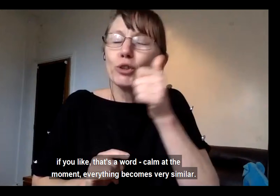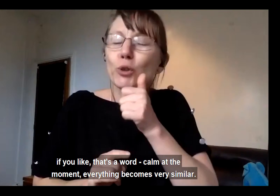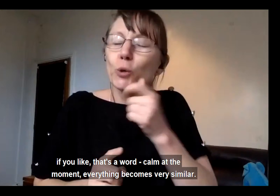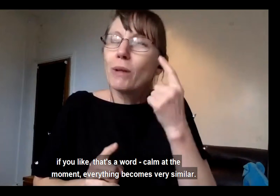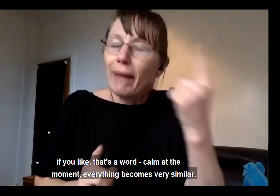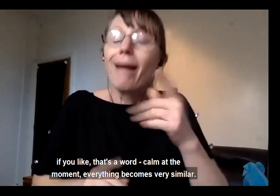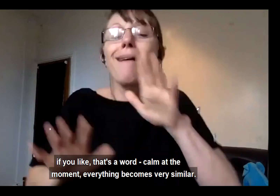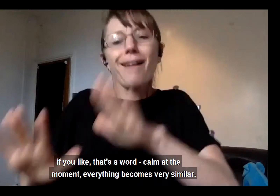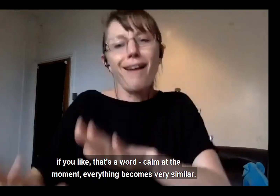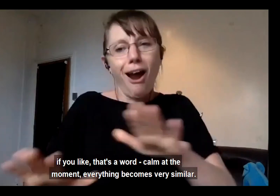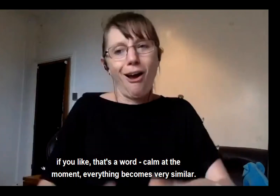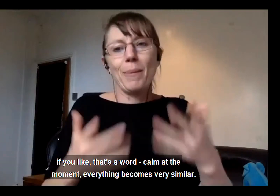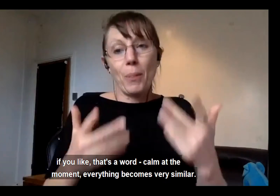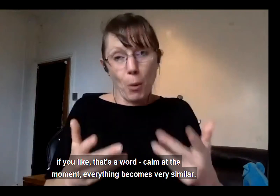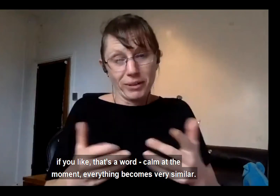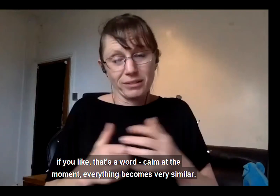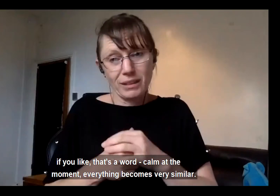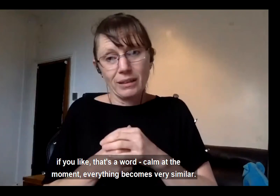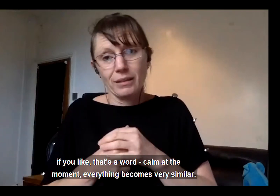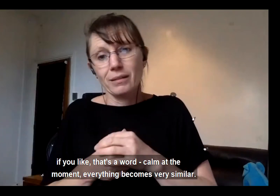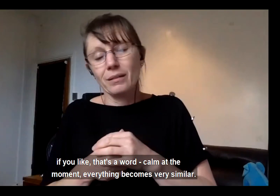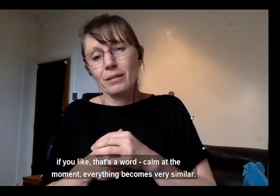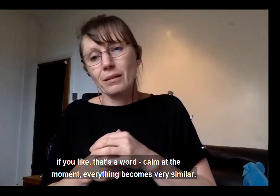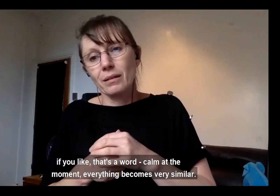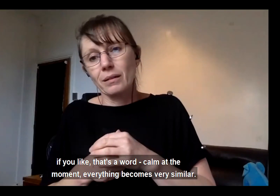at the moment,